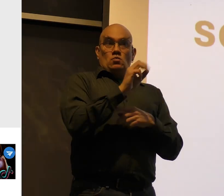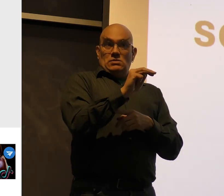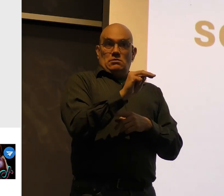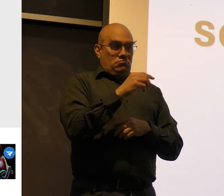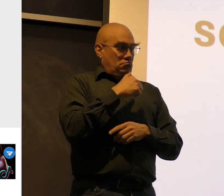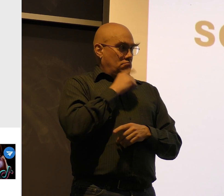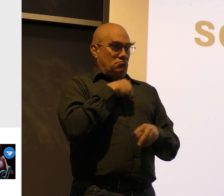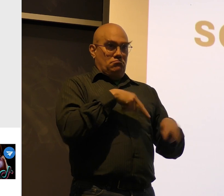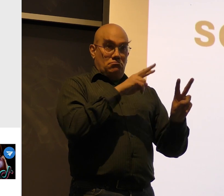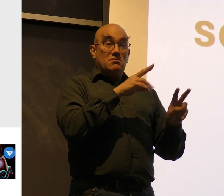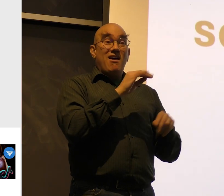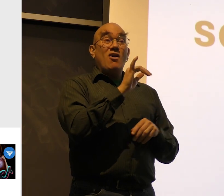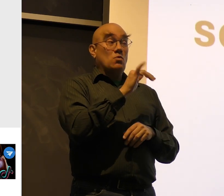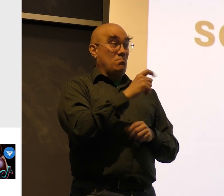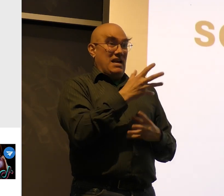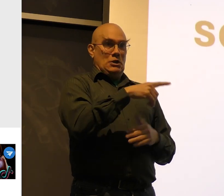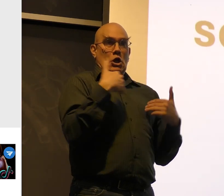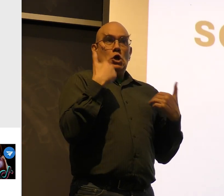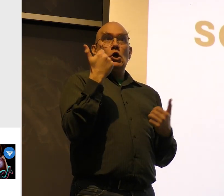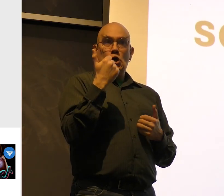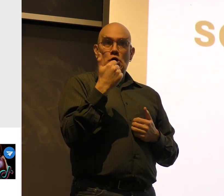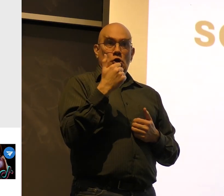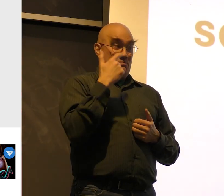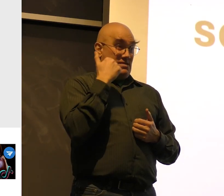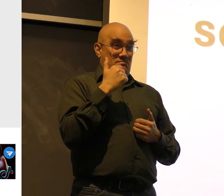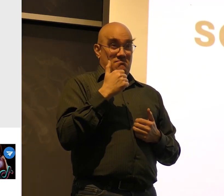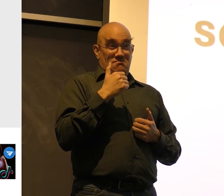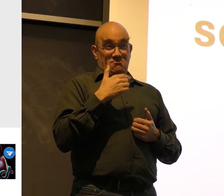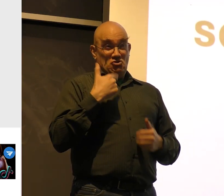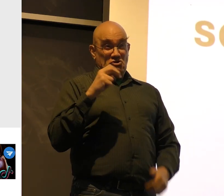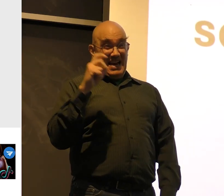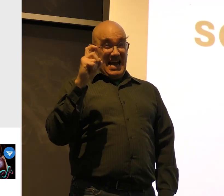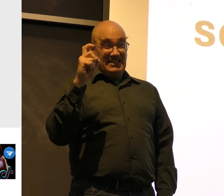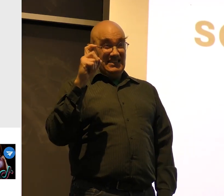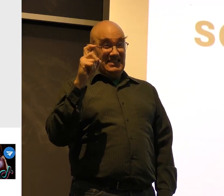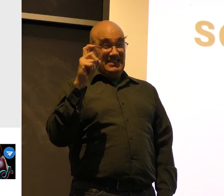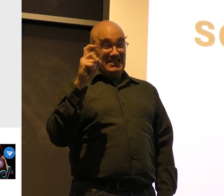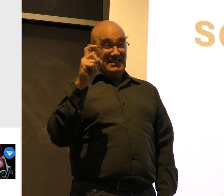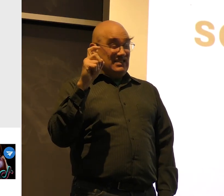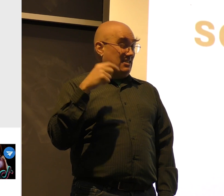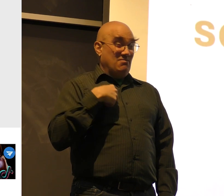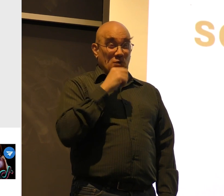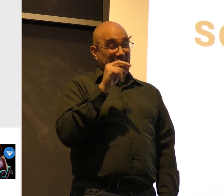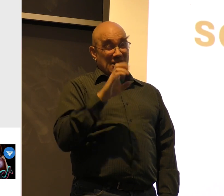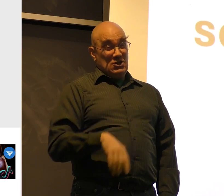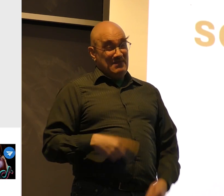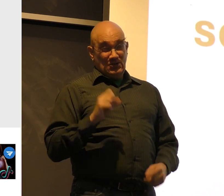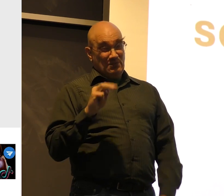A lot of people follow social media, look up to those creators, those younger people. These are Gen Xers. I'm Gen Xers,